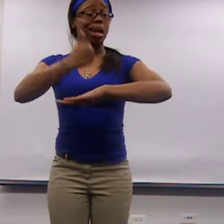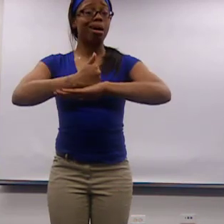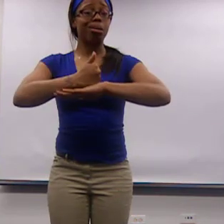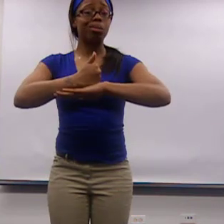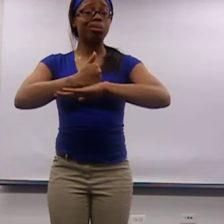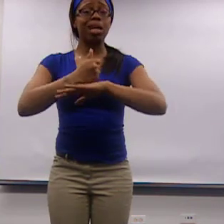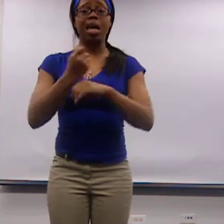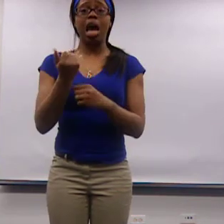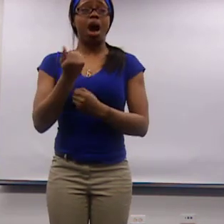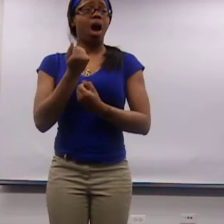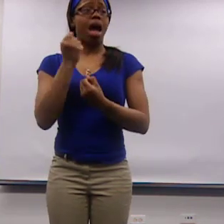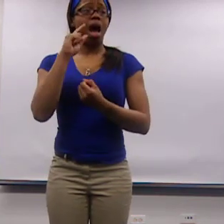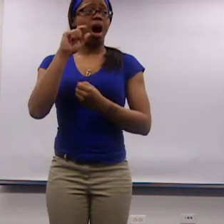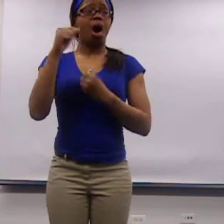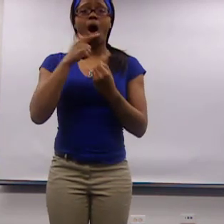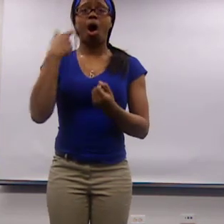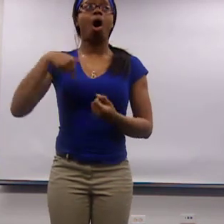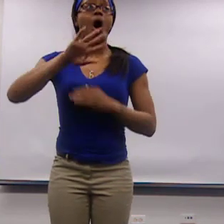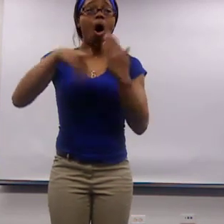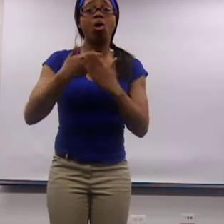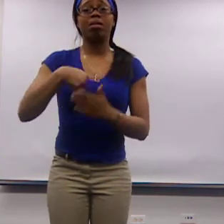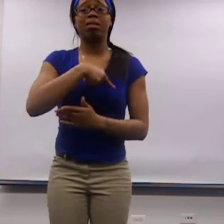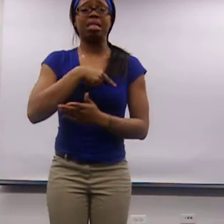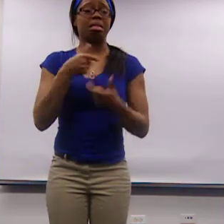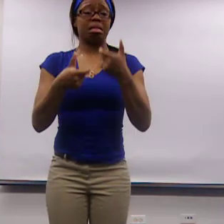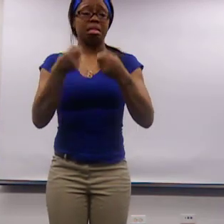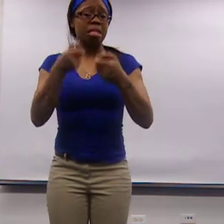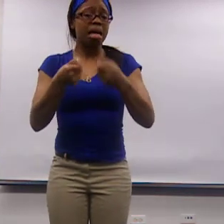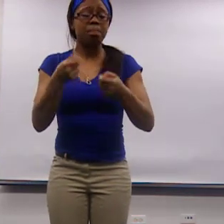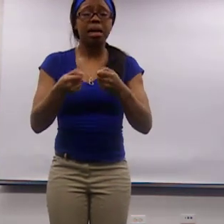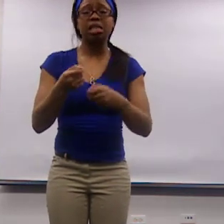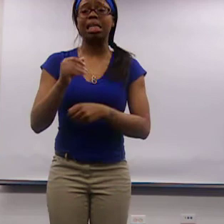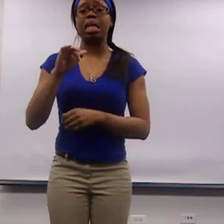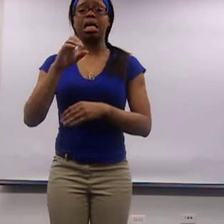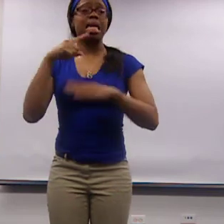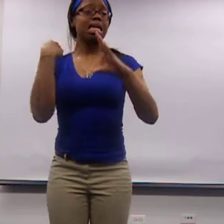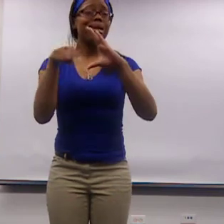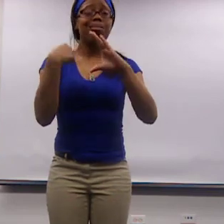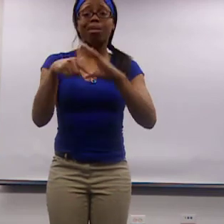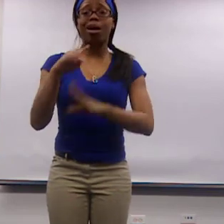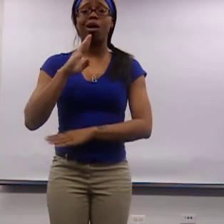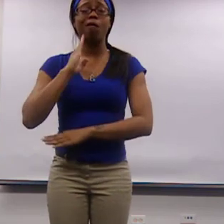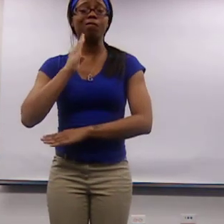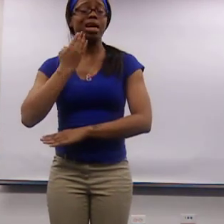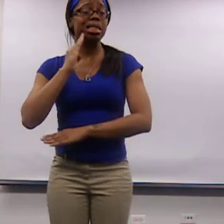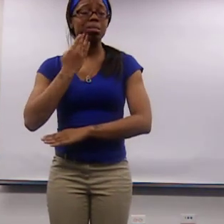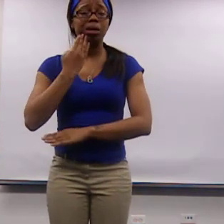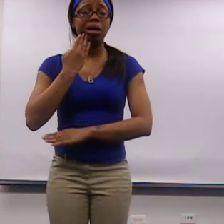text messages, email, Facebook. A prime example of